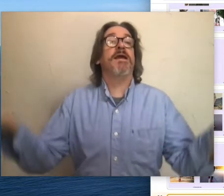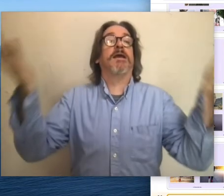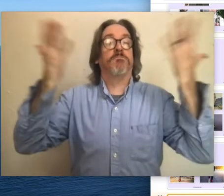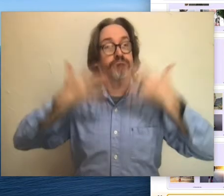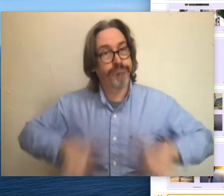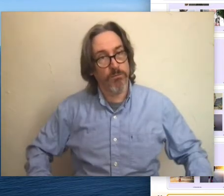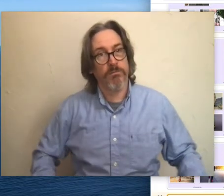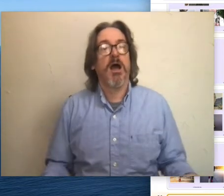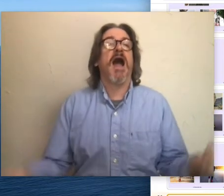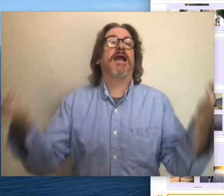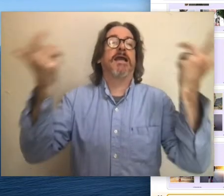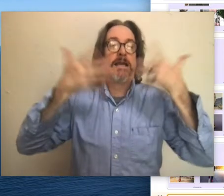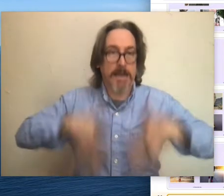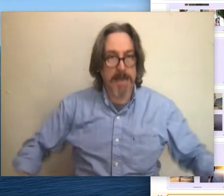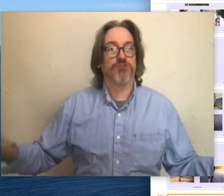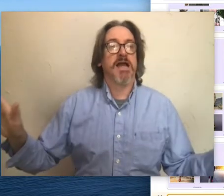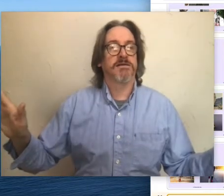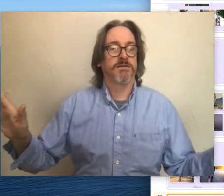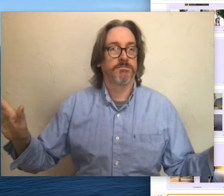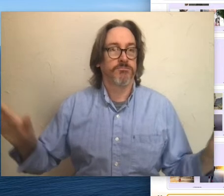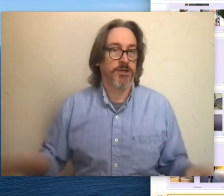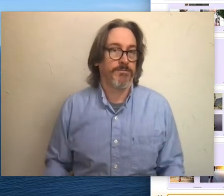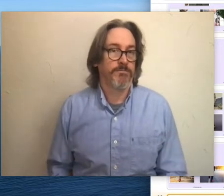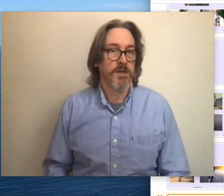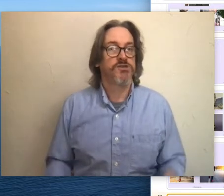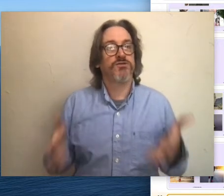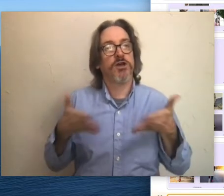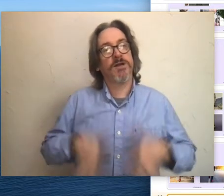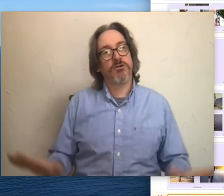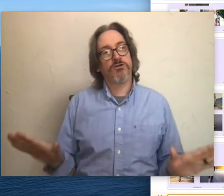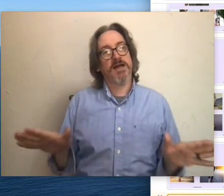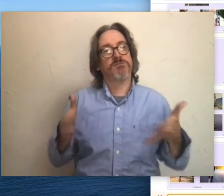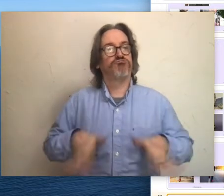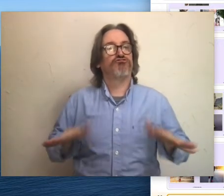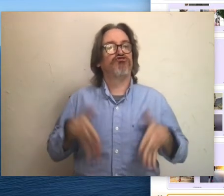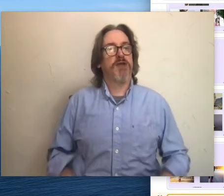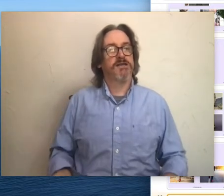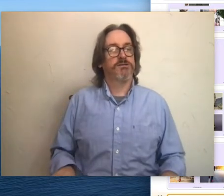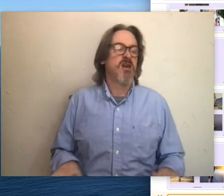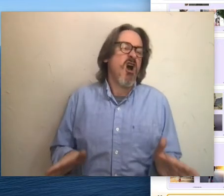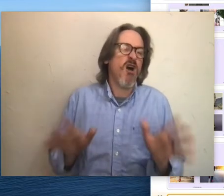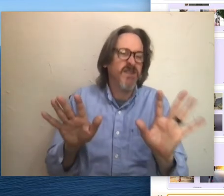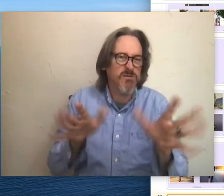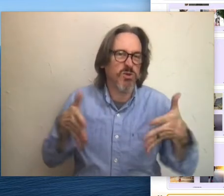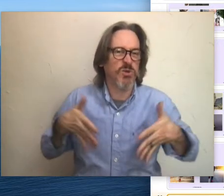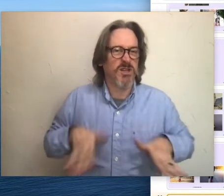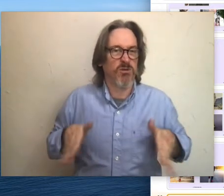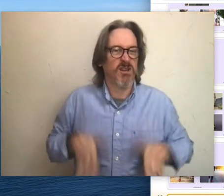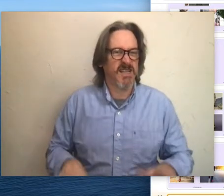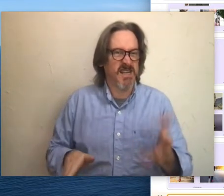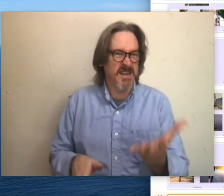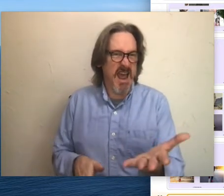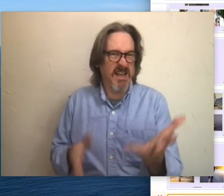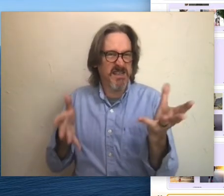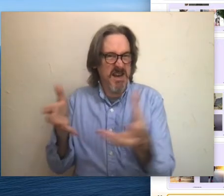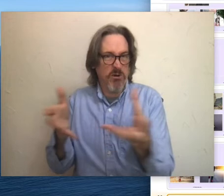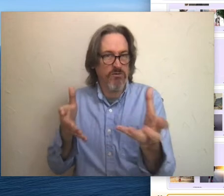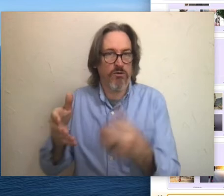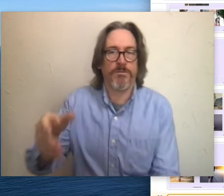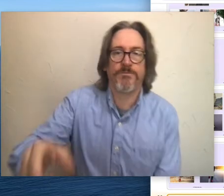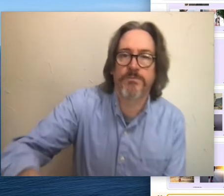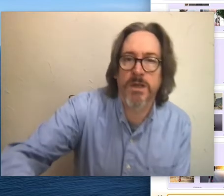they'll make it, I got dressed. So we're talking about dress. dress. Oftentimes we'll do a double because it's